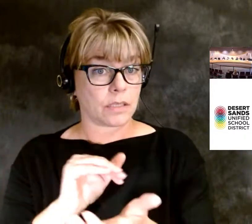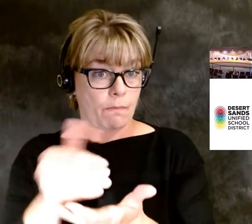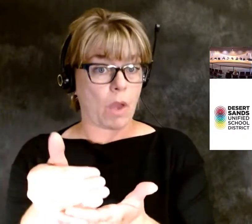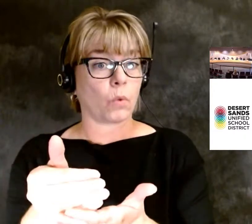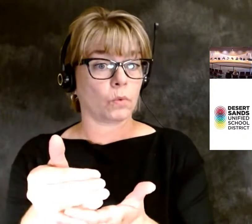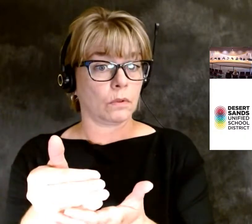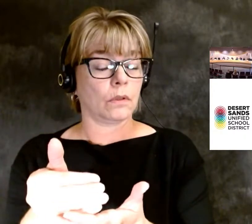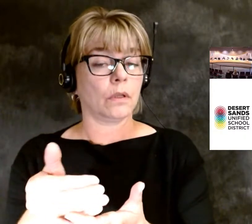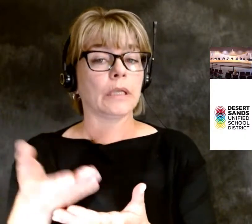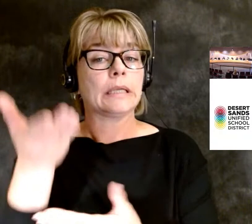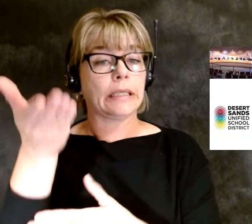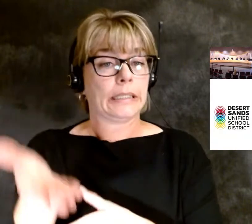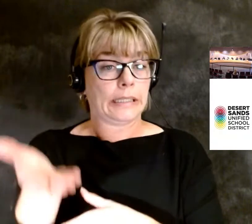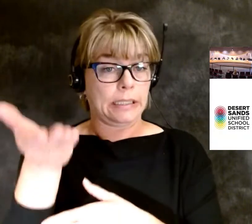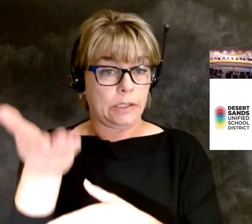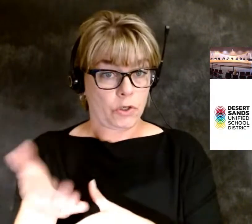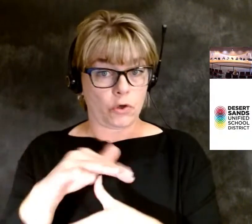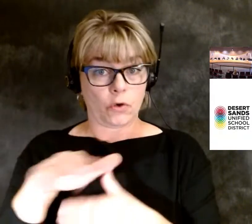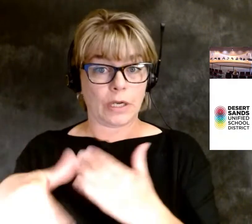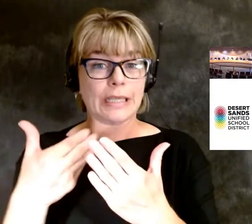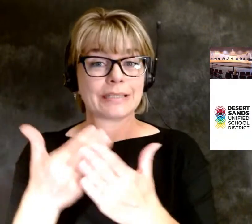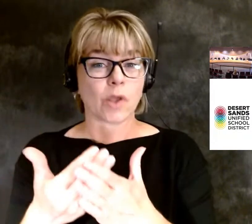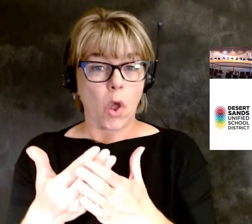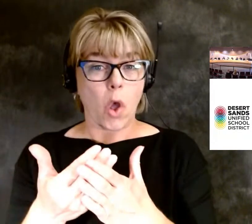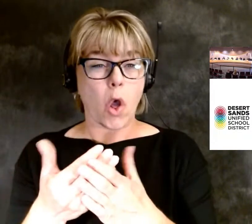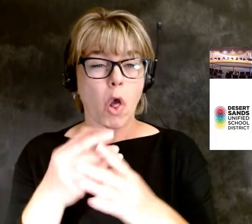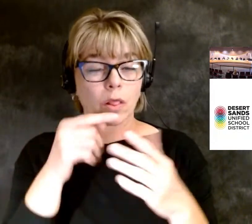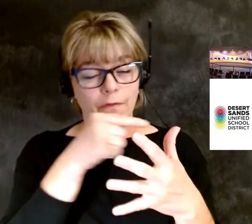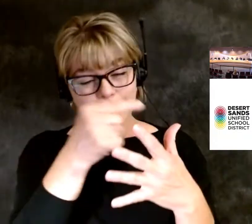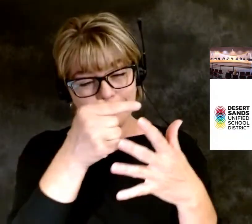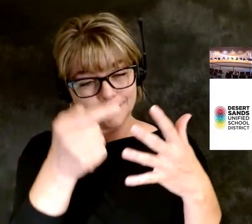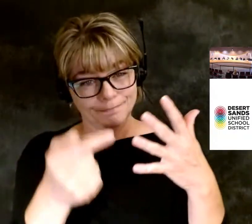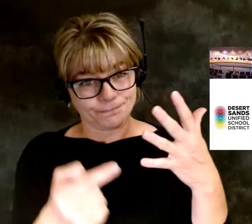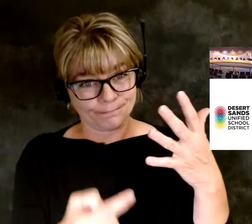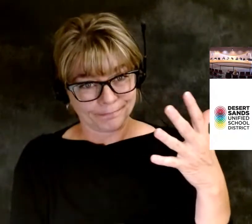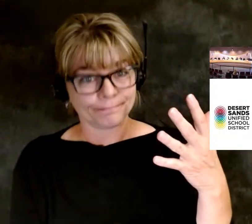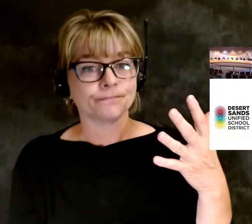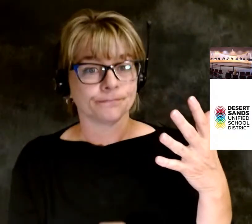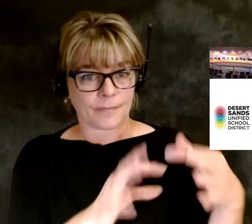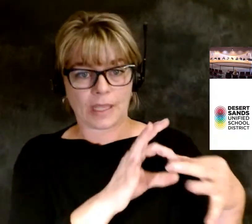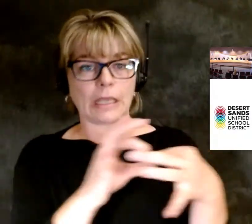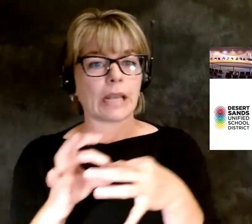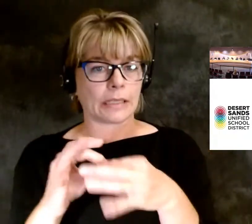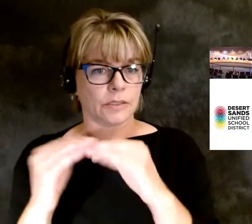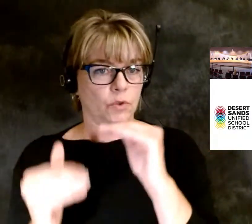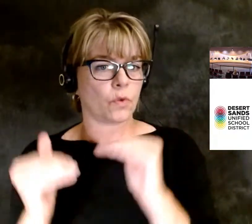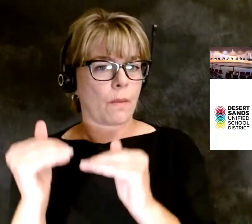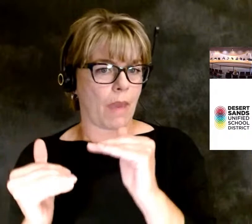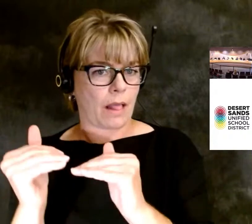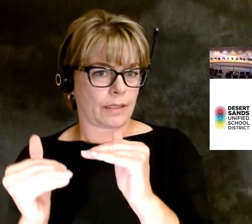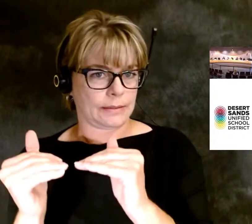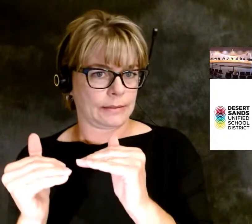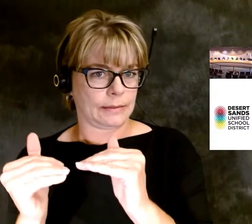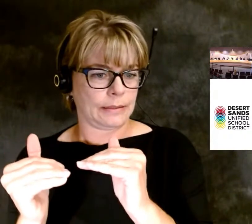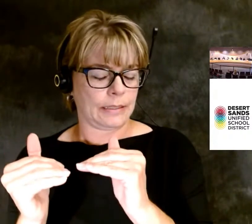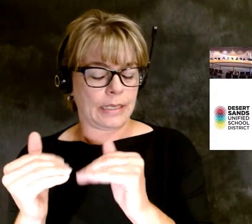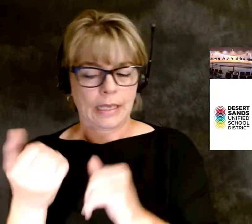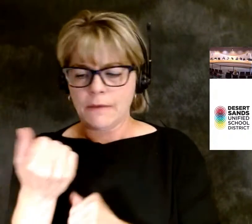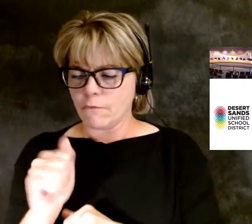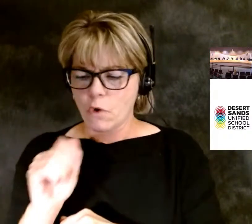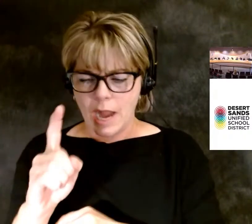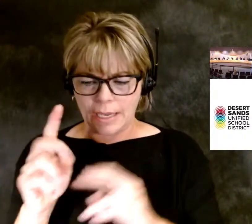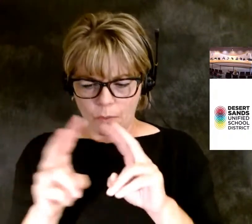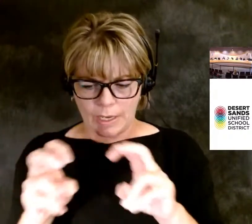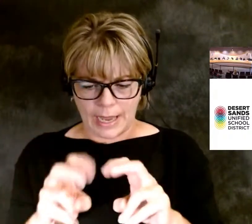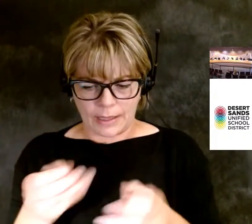is all the designations tied to that fund balance. Because this is a question that I will always get. And if anyone who's analyzing the budget, it